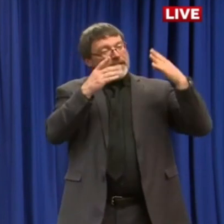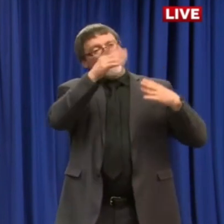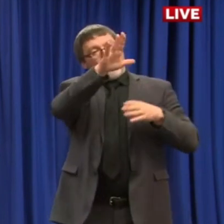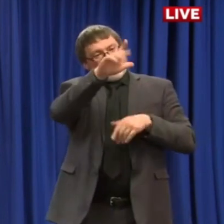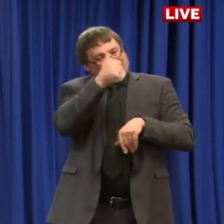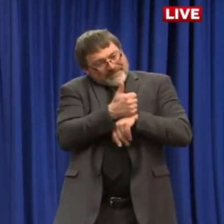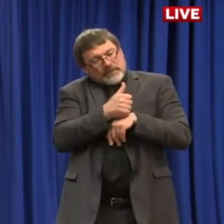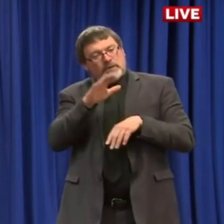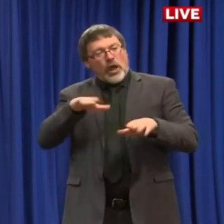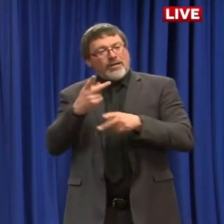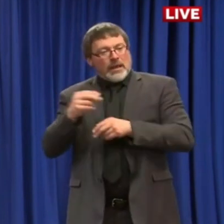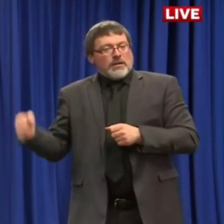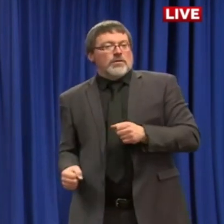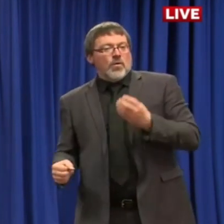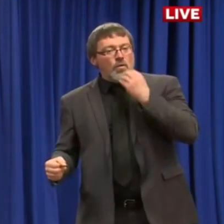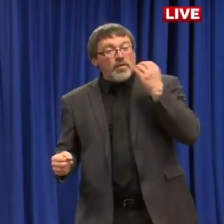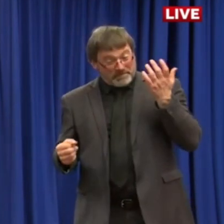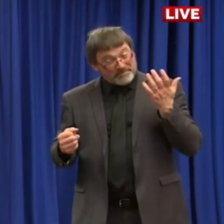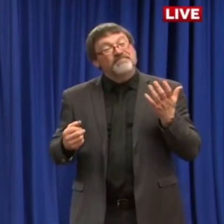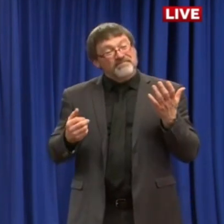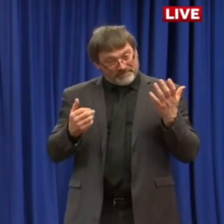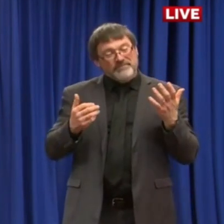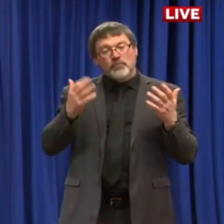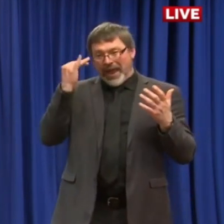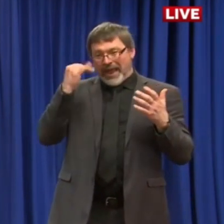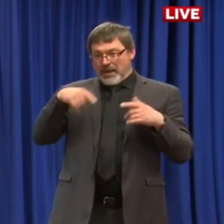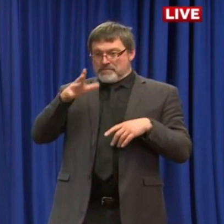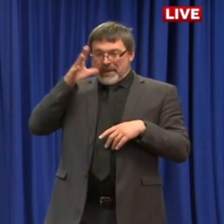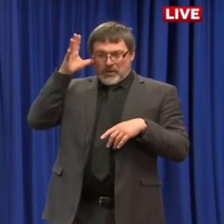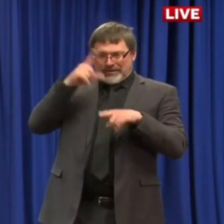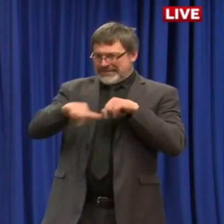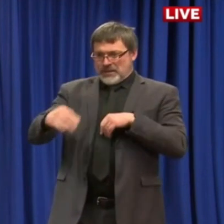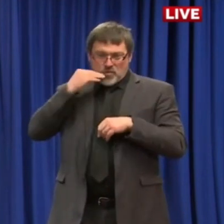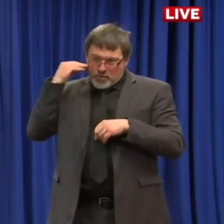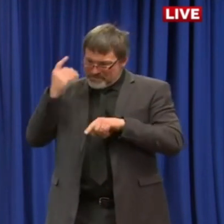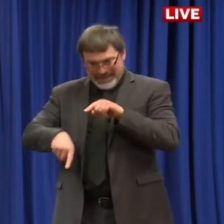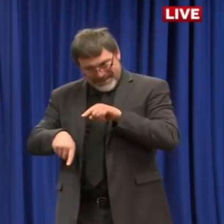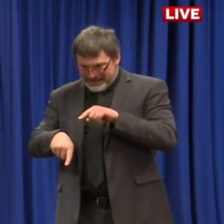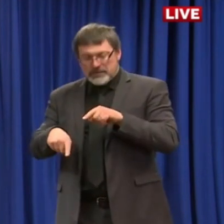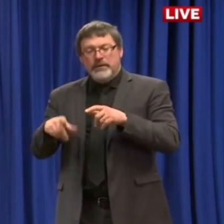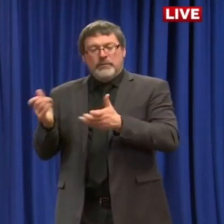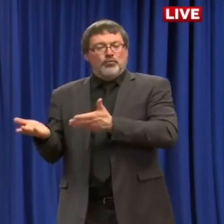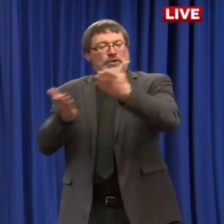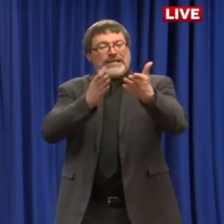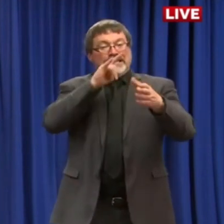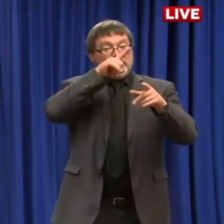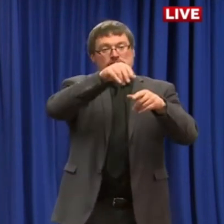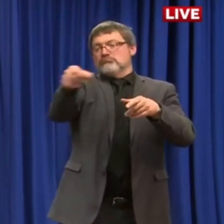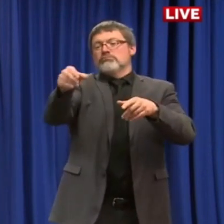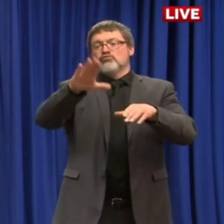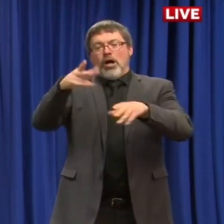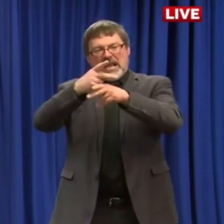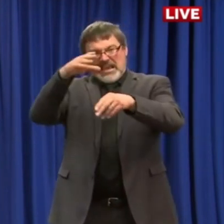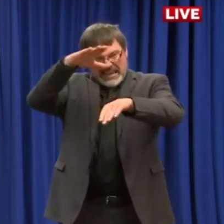more flexibility and a little more comfort that their kids aren't just going to be staying at home when they probably shouldn't be. But I can tell you it's going to be an absolute focus of